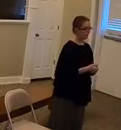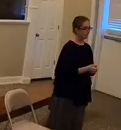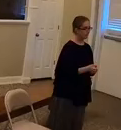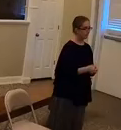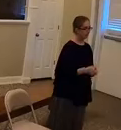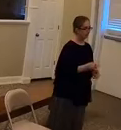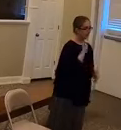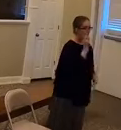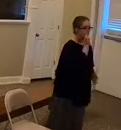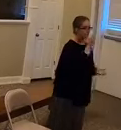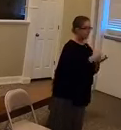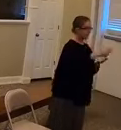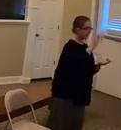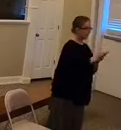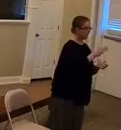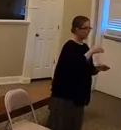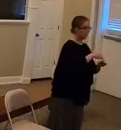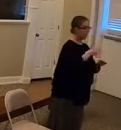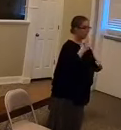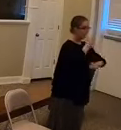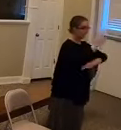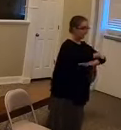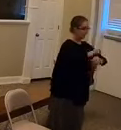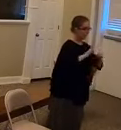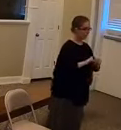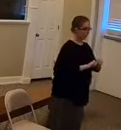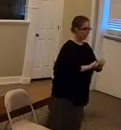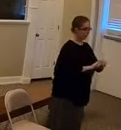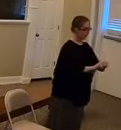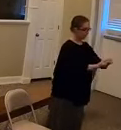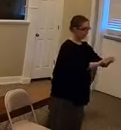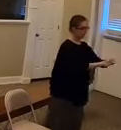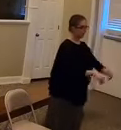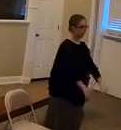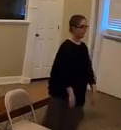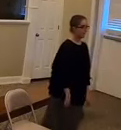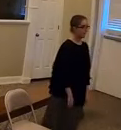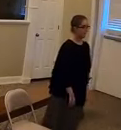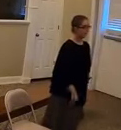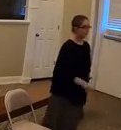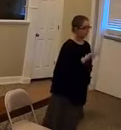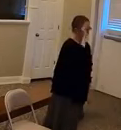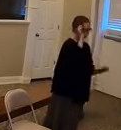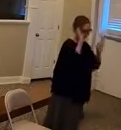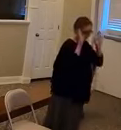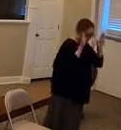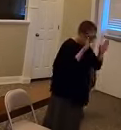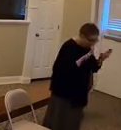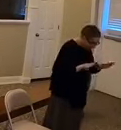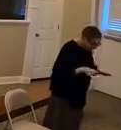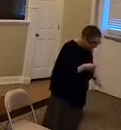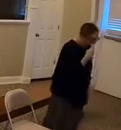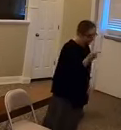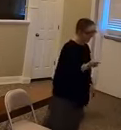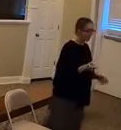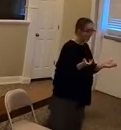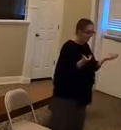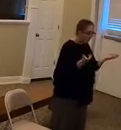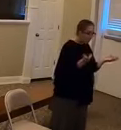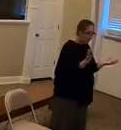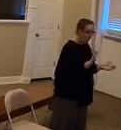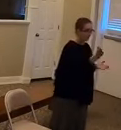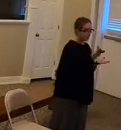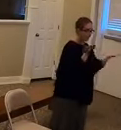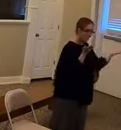father, and thou shalt eat bread at my table continually. And he bowed himself and said, what is